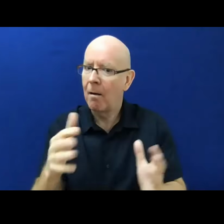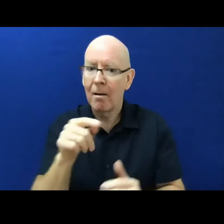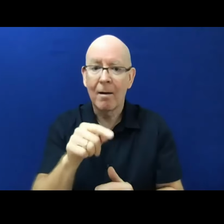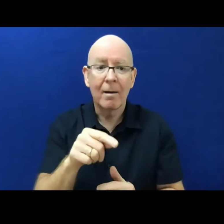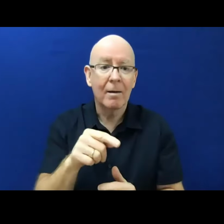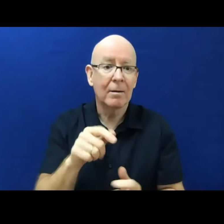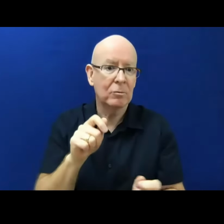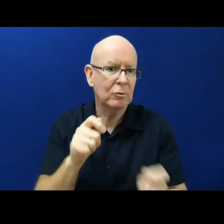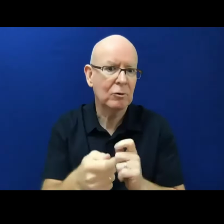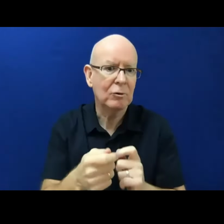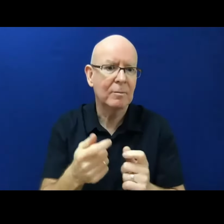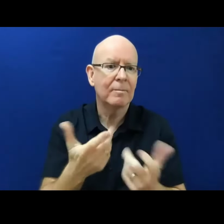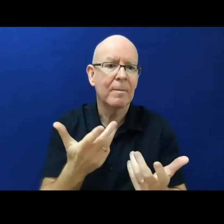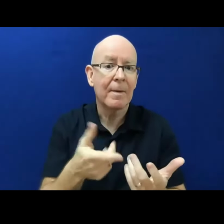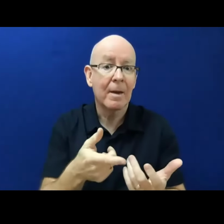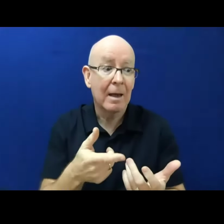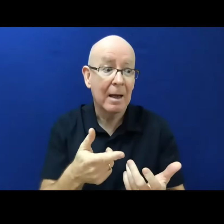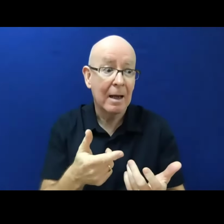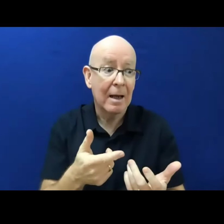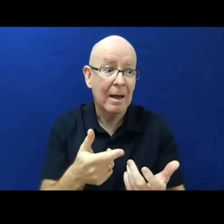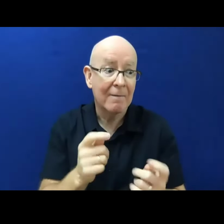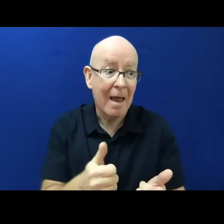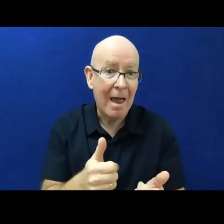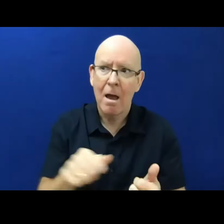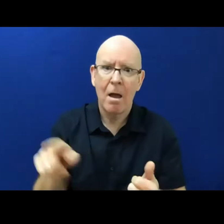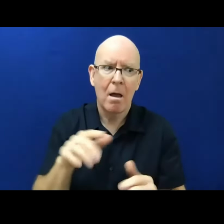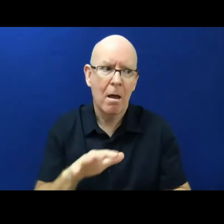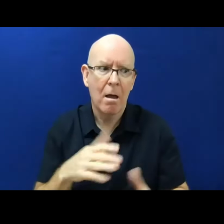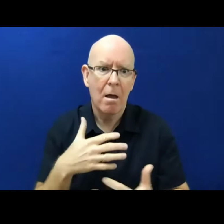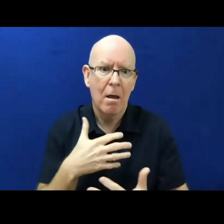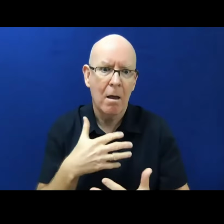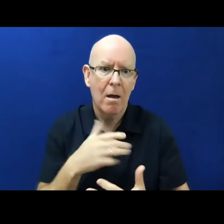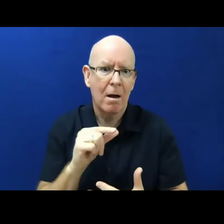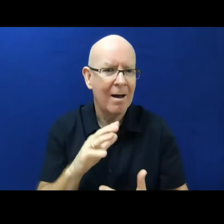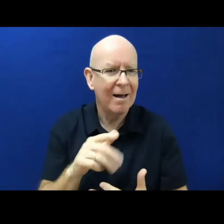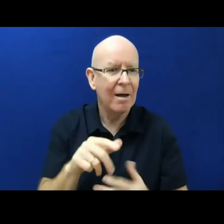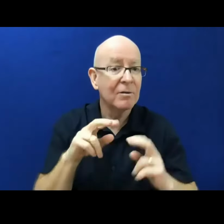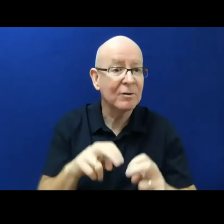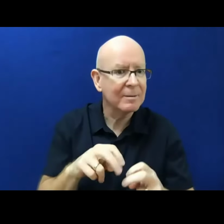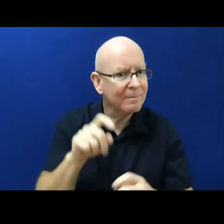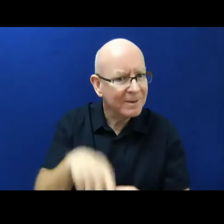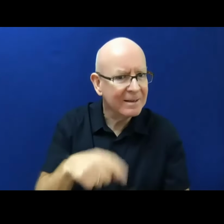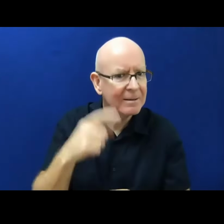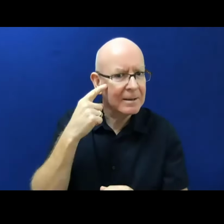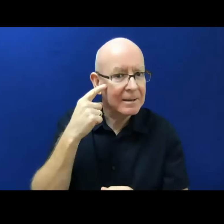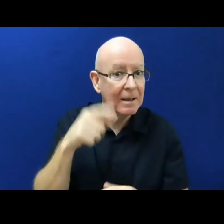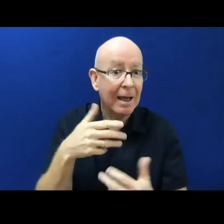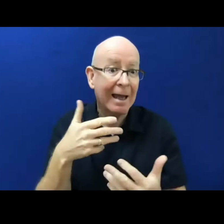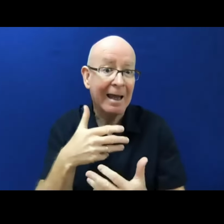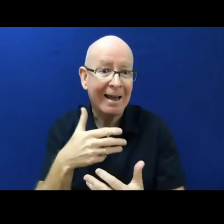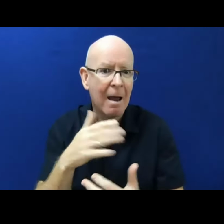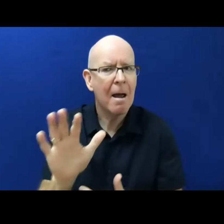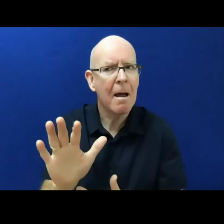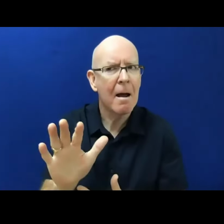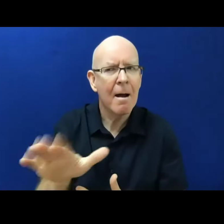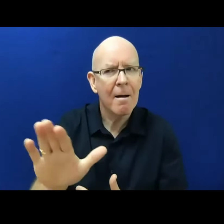project which had the biggest impact I was involved in is probably the Degener background